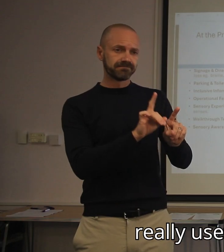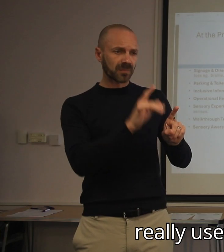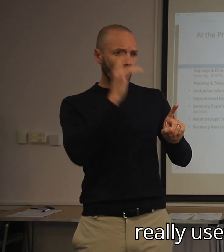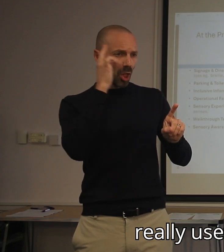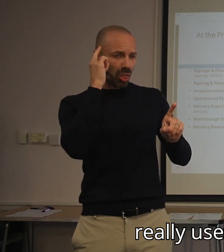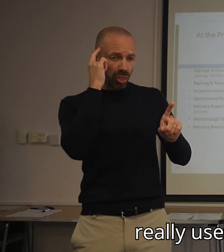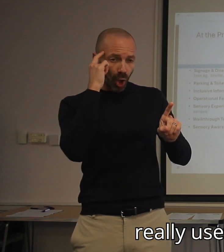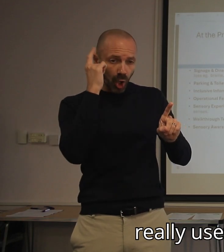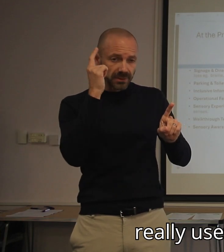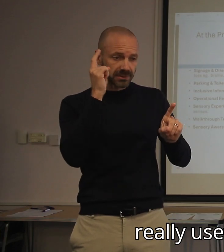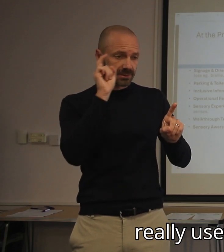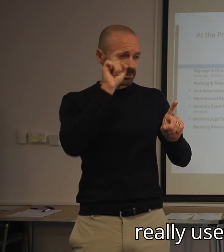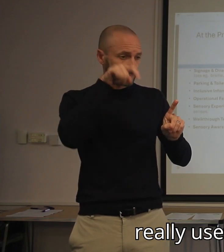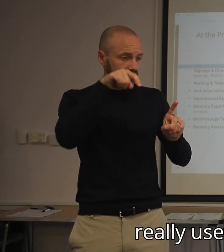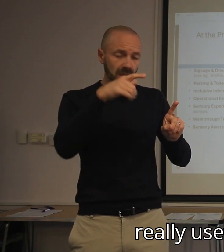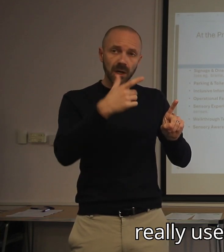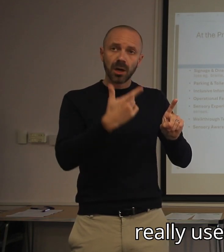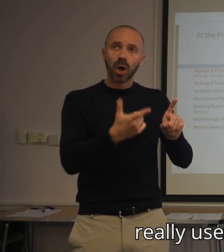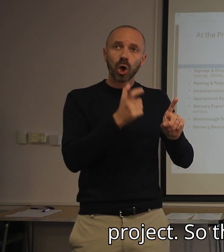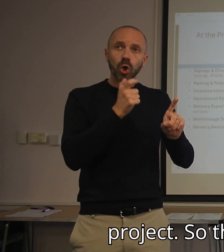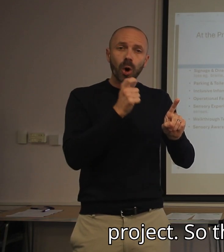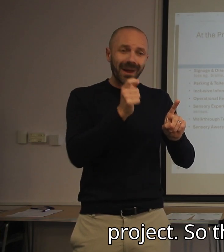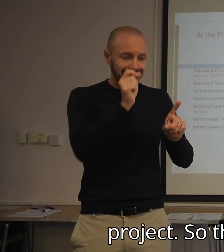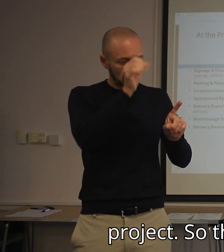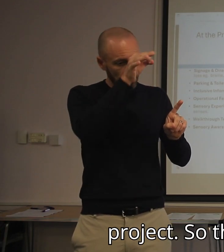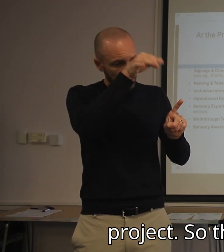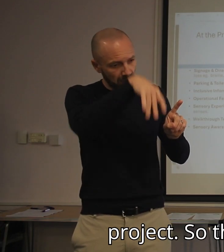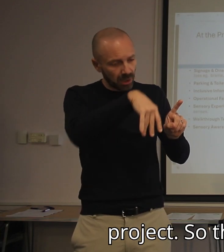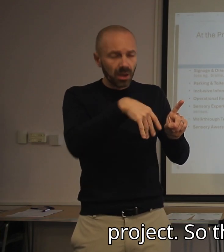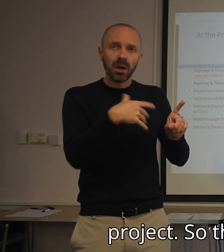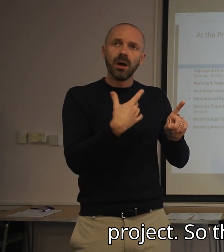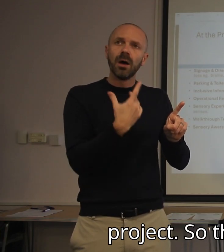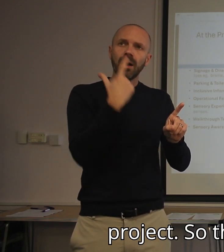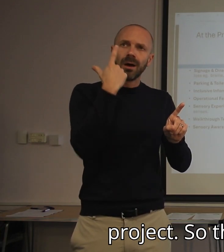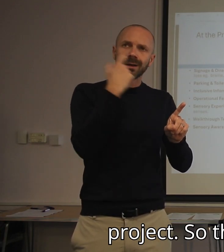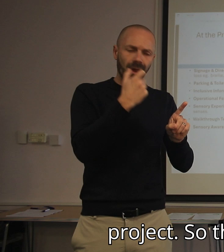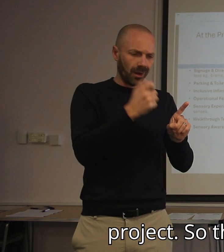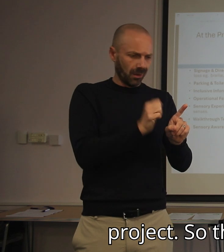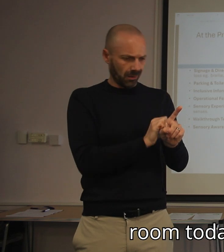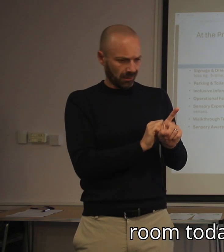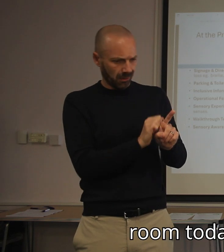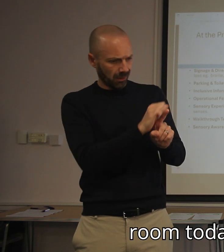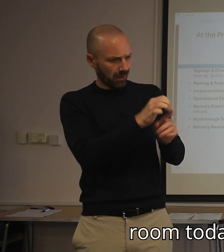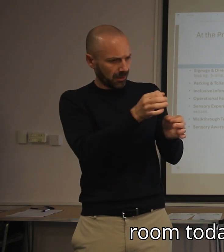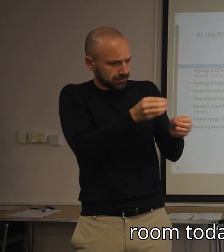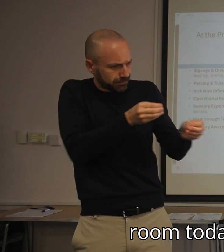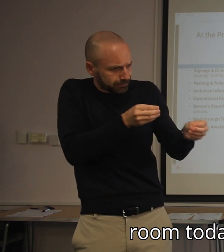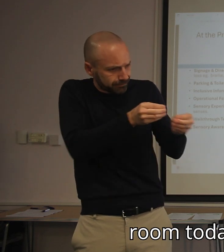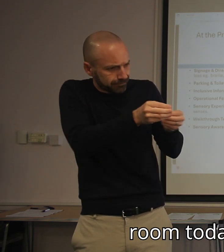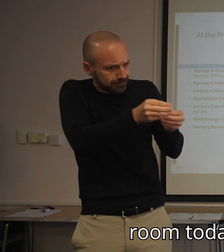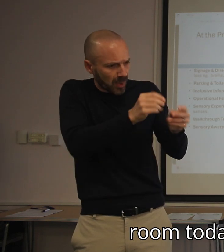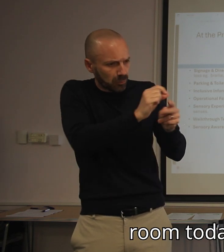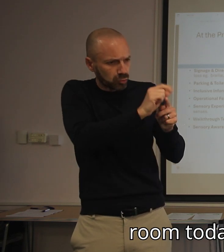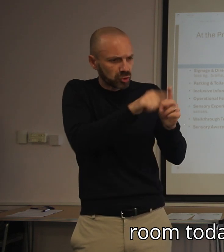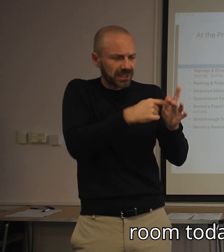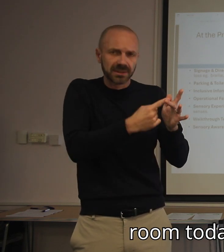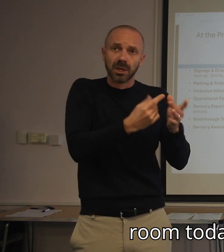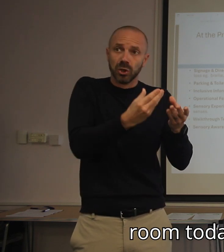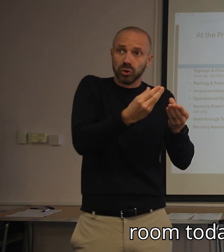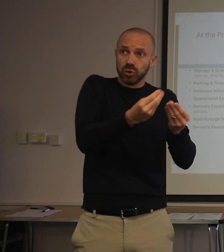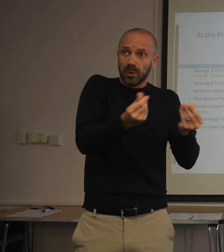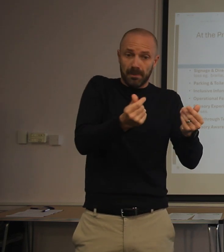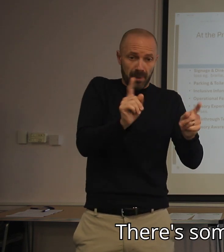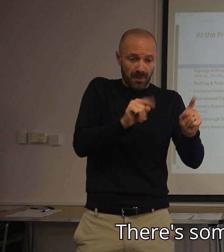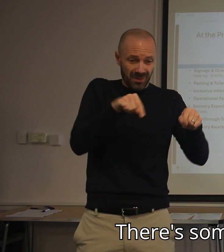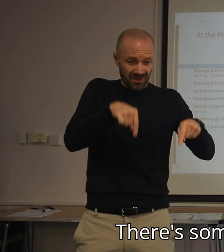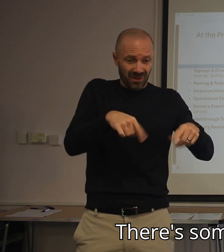are really useful to the shaping of this project. So there are some of you in the room today that have sensory